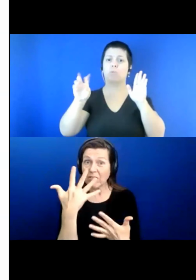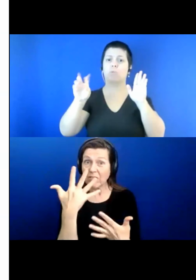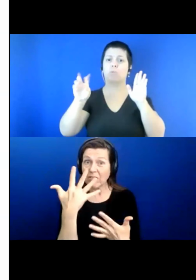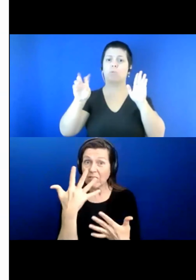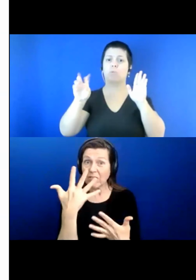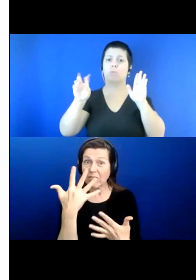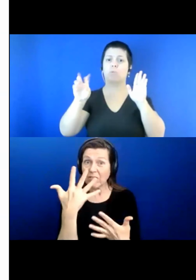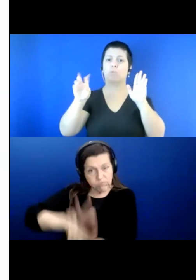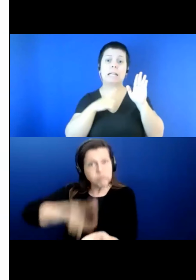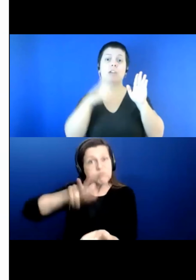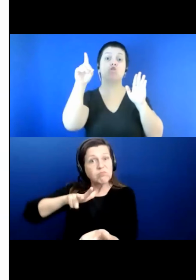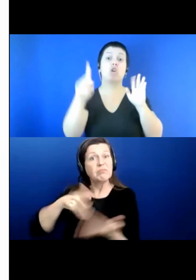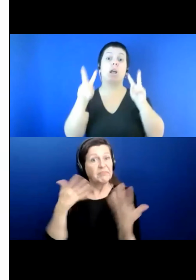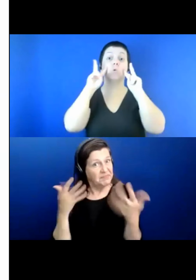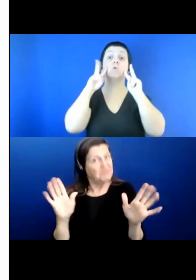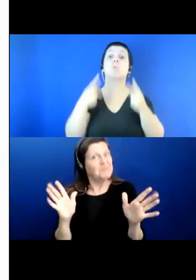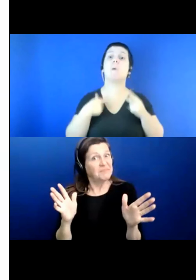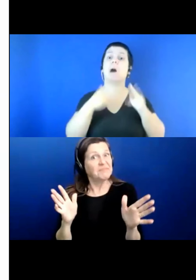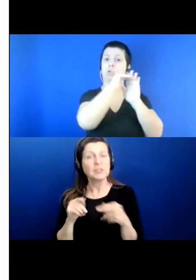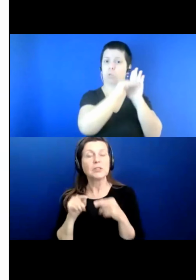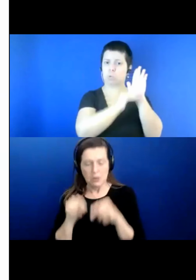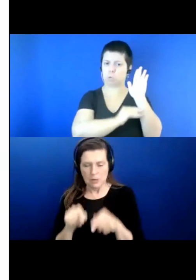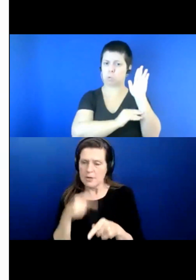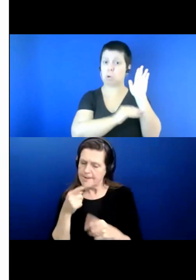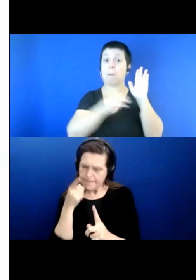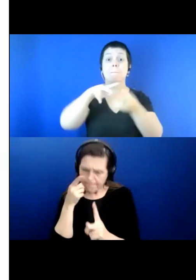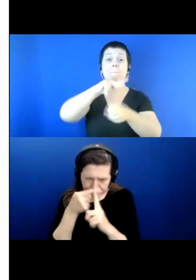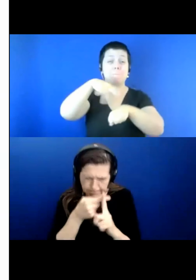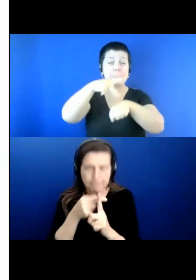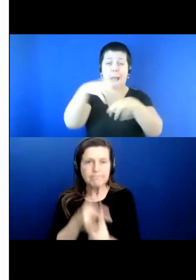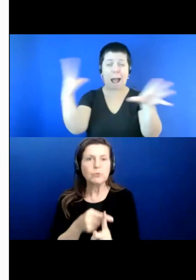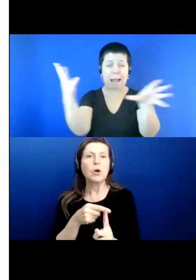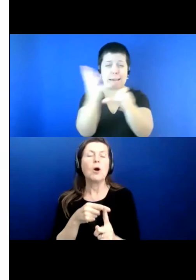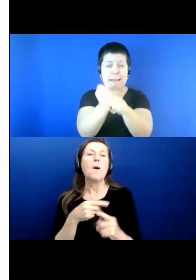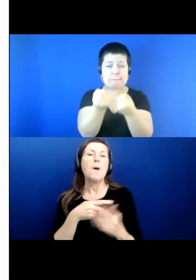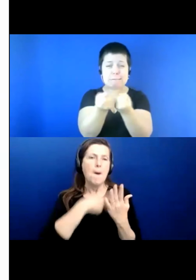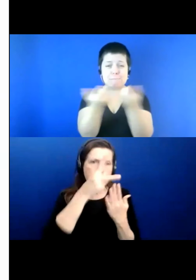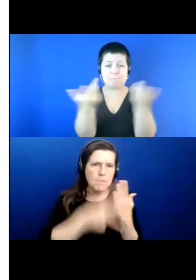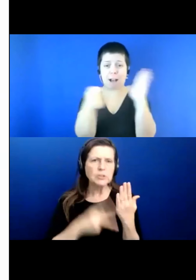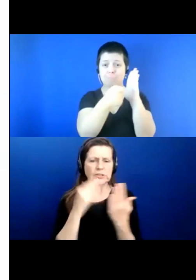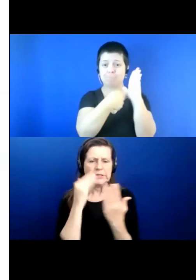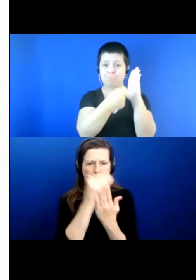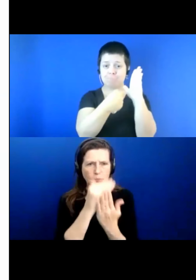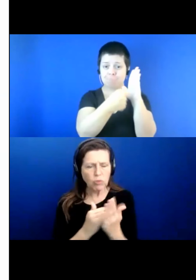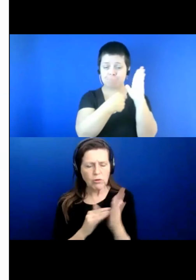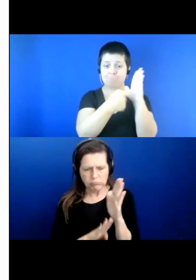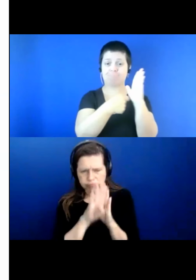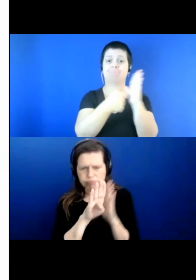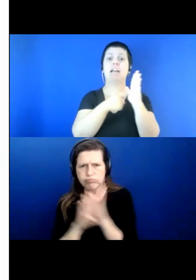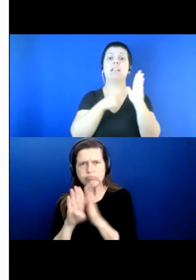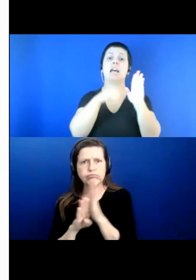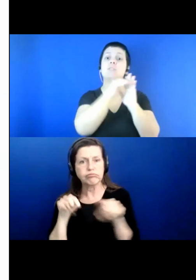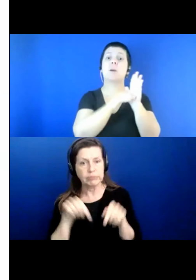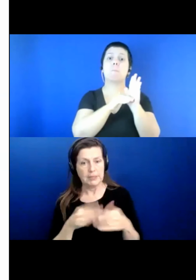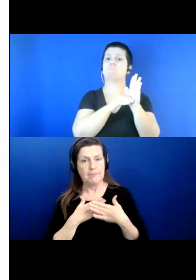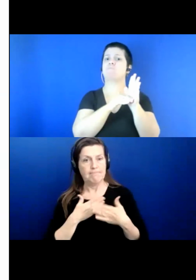rights framework that informs the development of policies, programs and services at the national level to